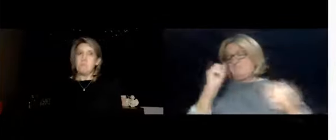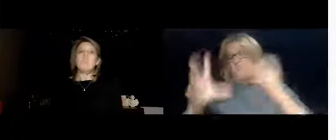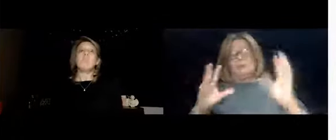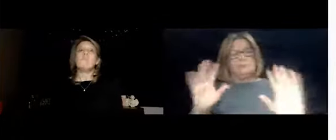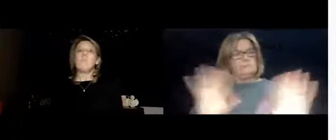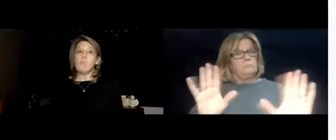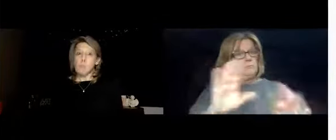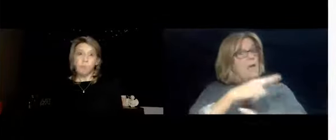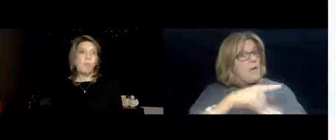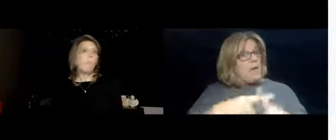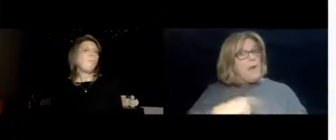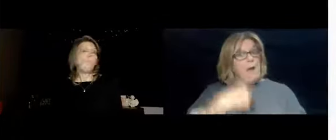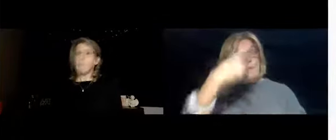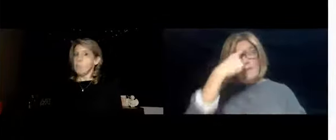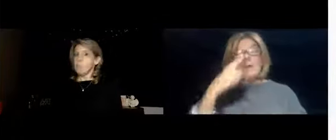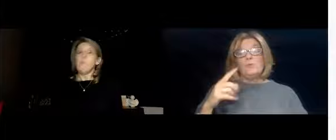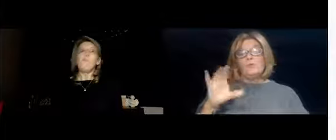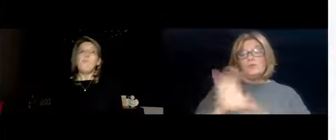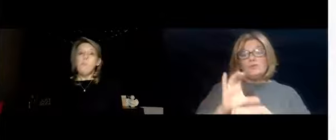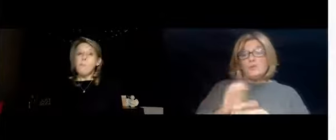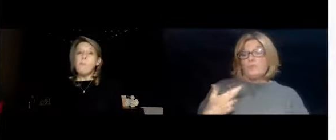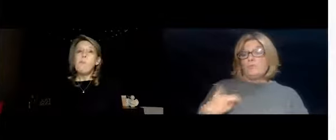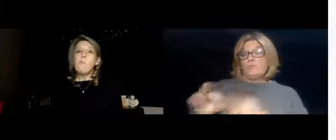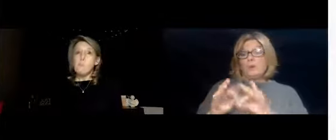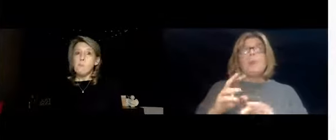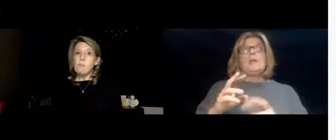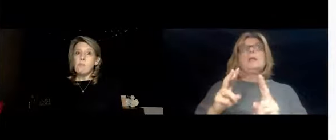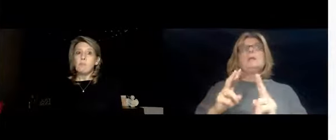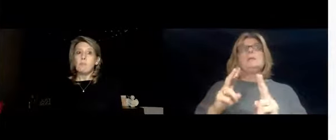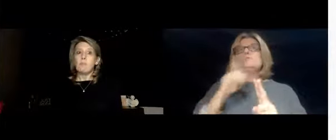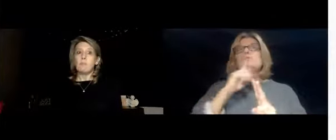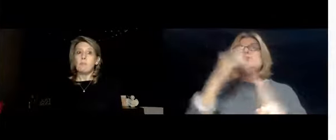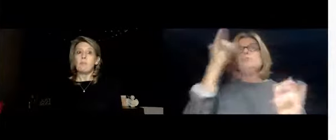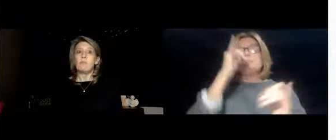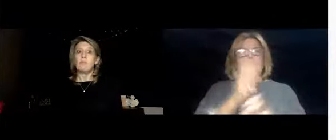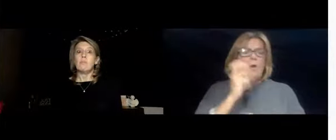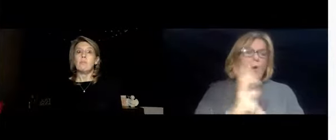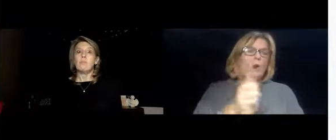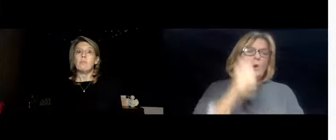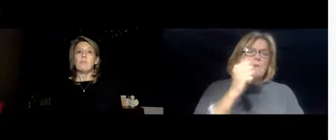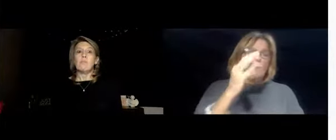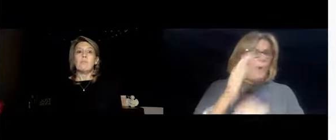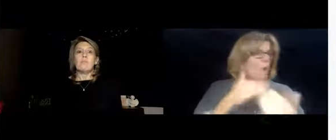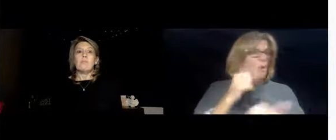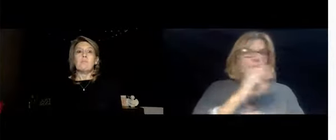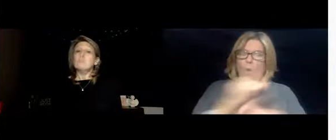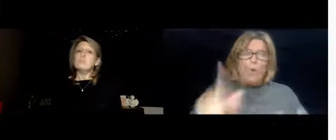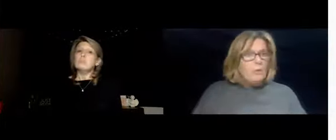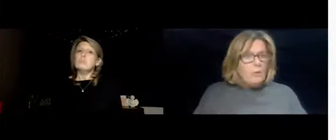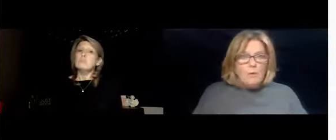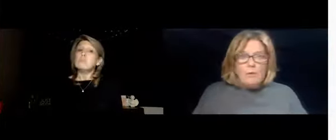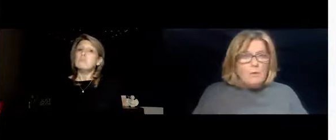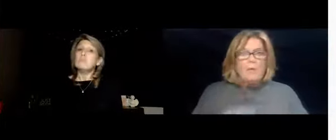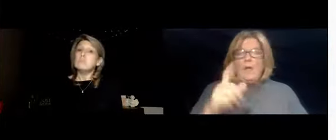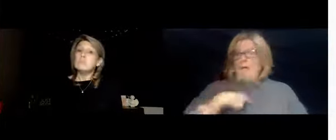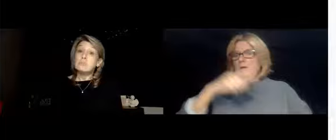for us to think we can just go and do whatever. And I think that church religious interpreting is very challenging